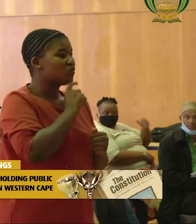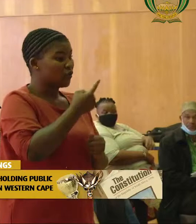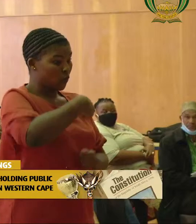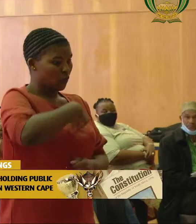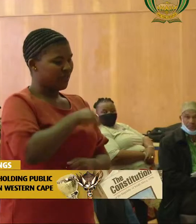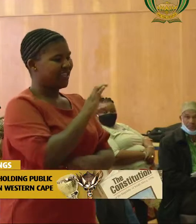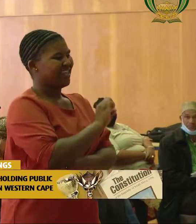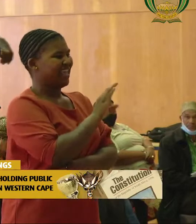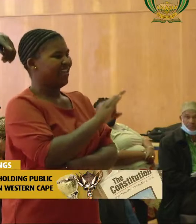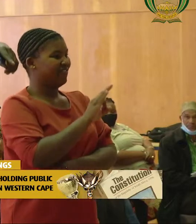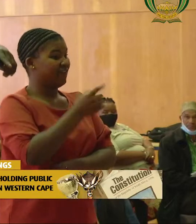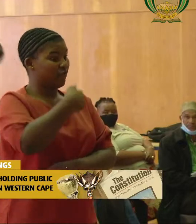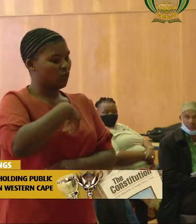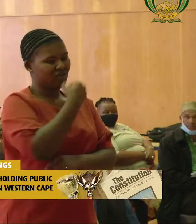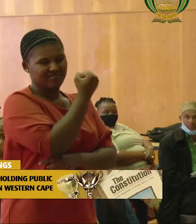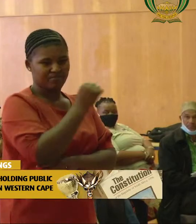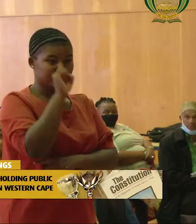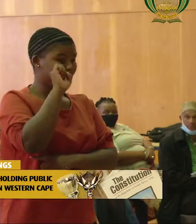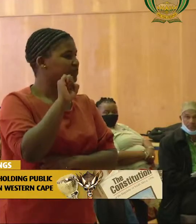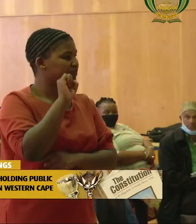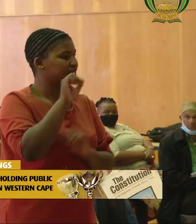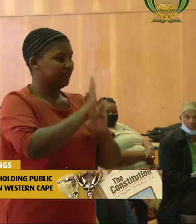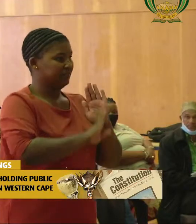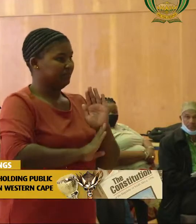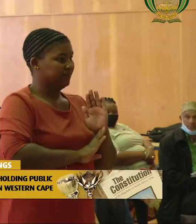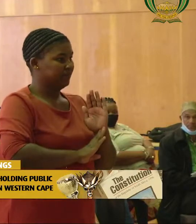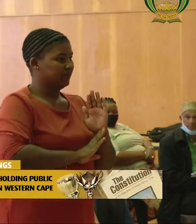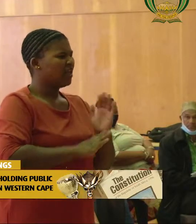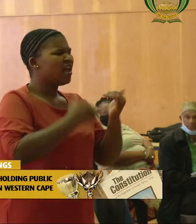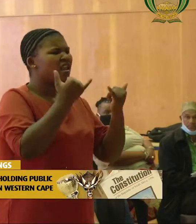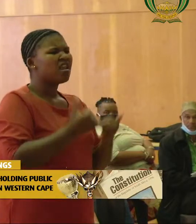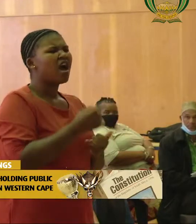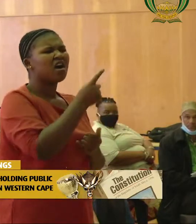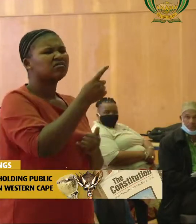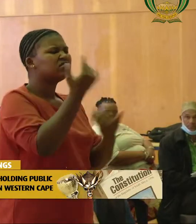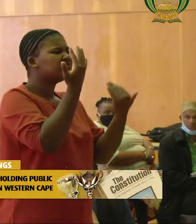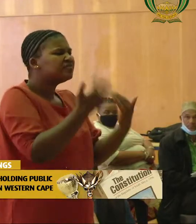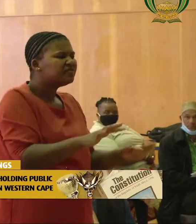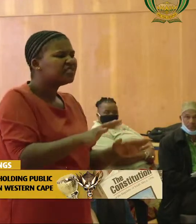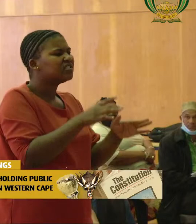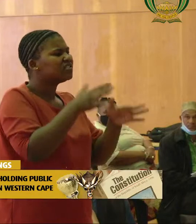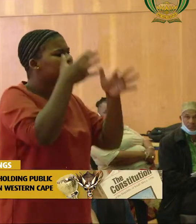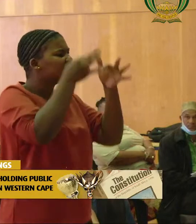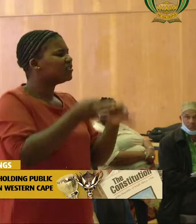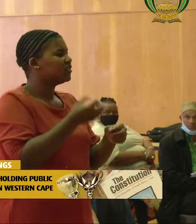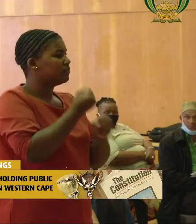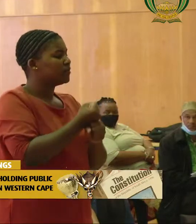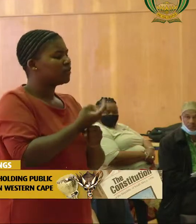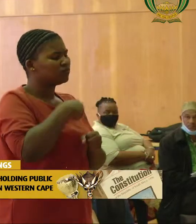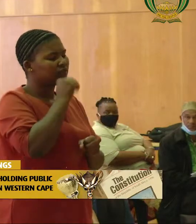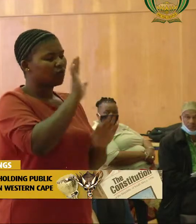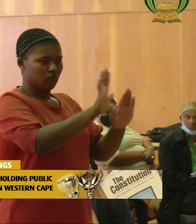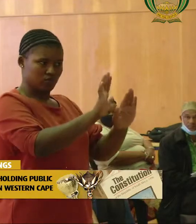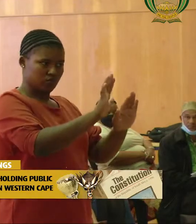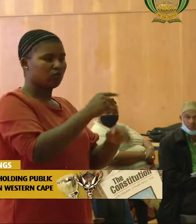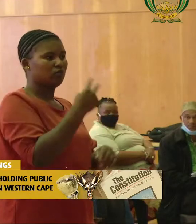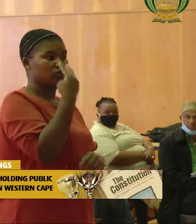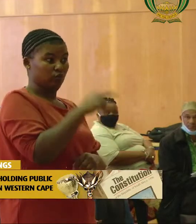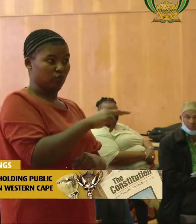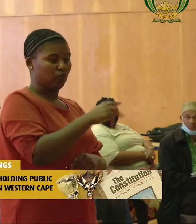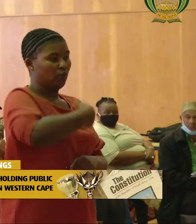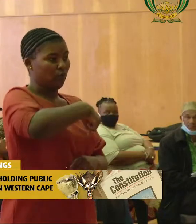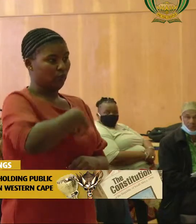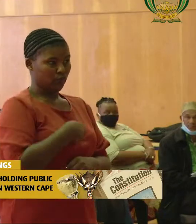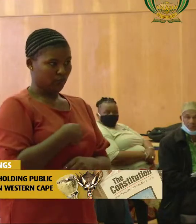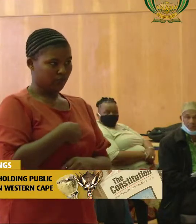that. We're saying, though, because the Concord has already taken a position, we then say, look, if we